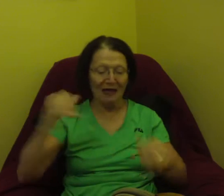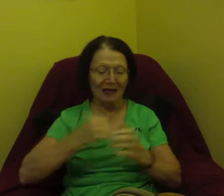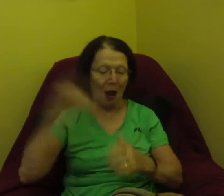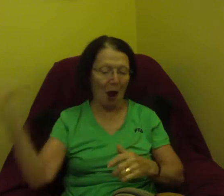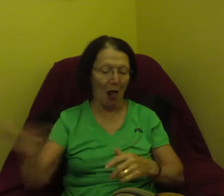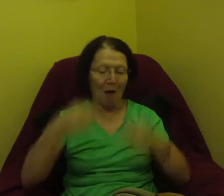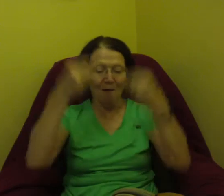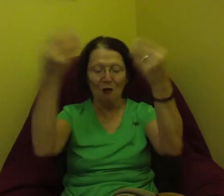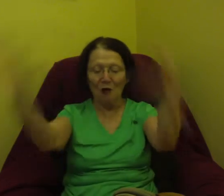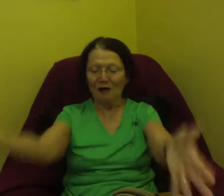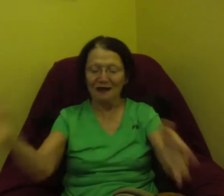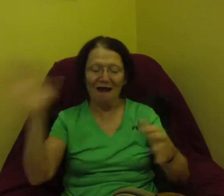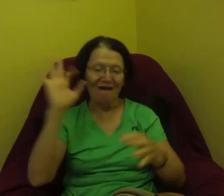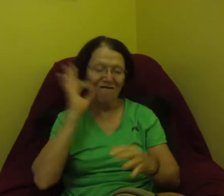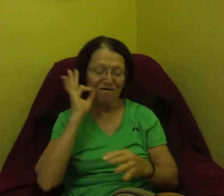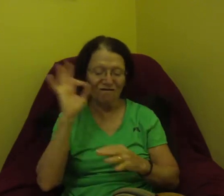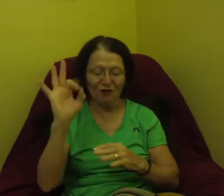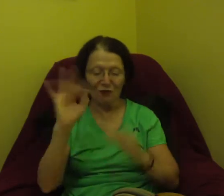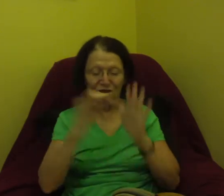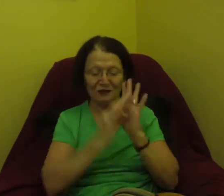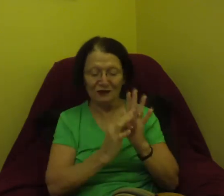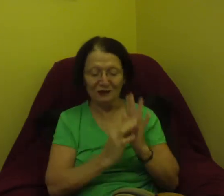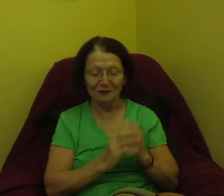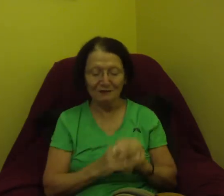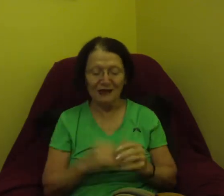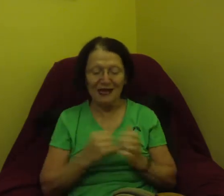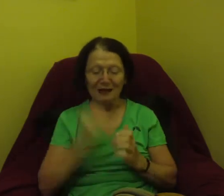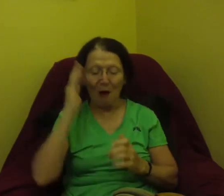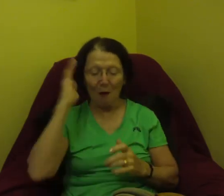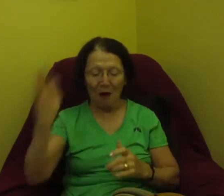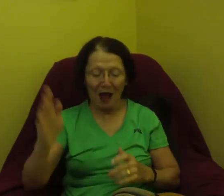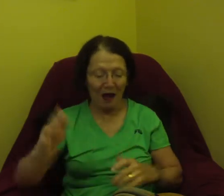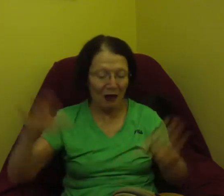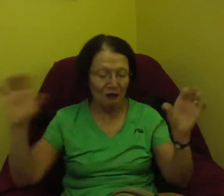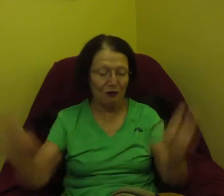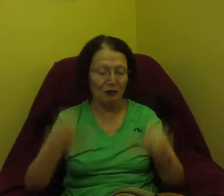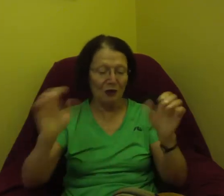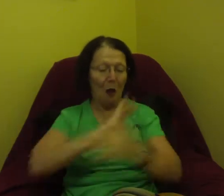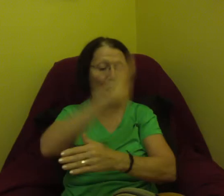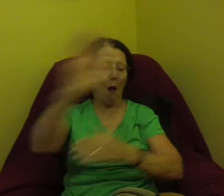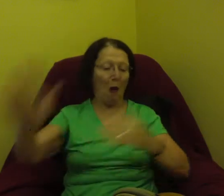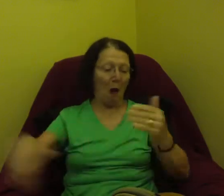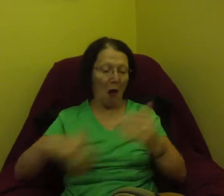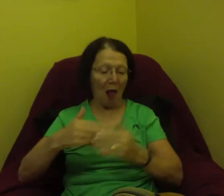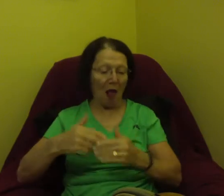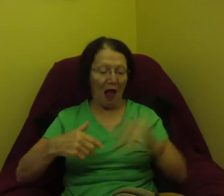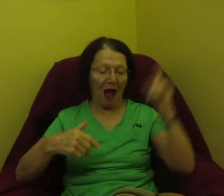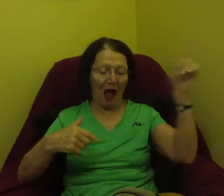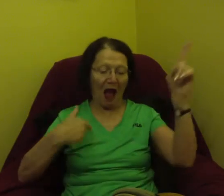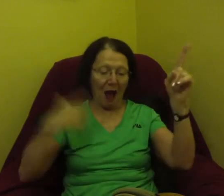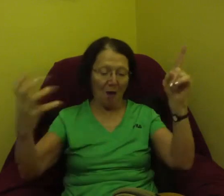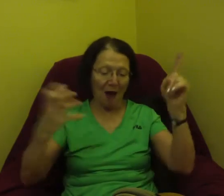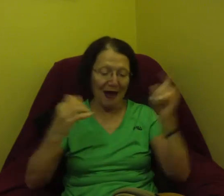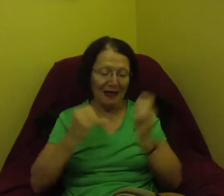can all put food to my kids. All of